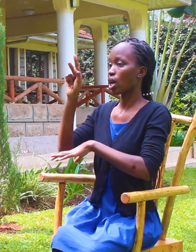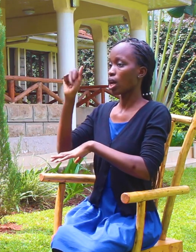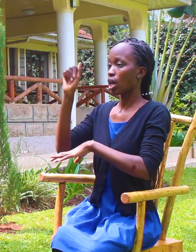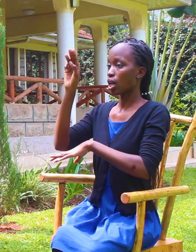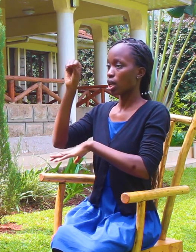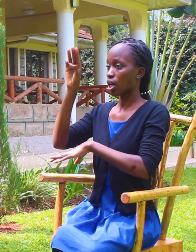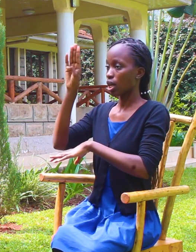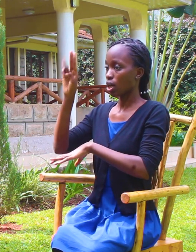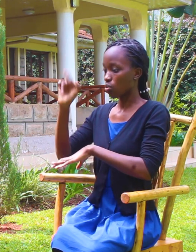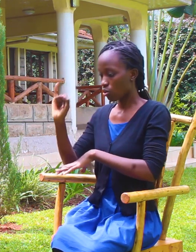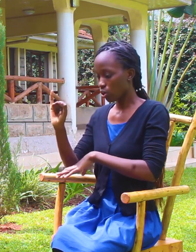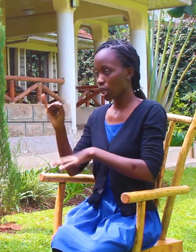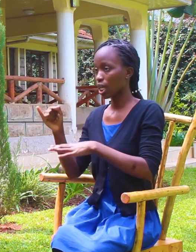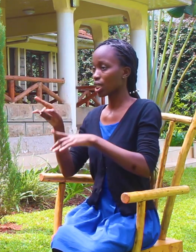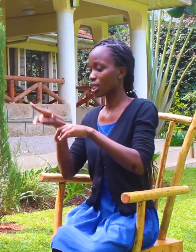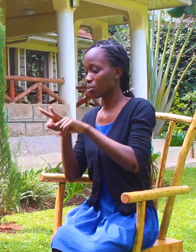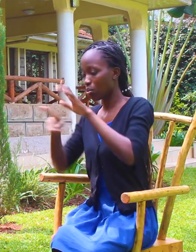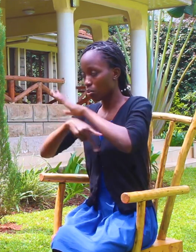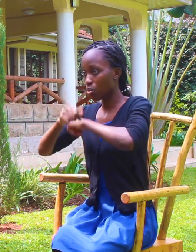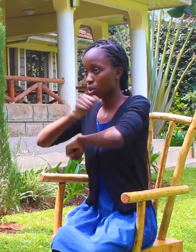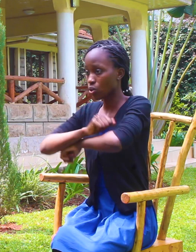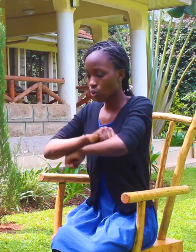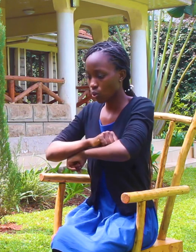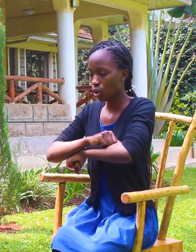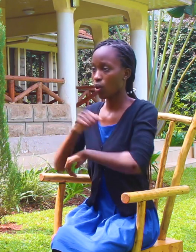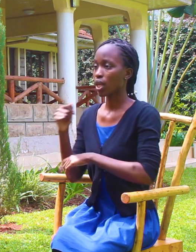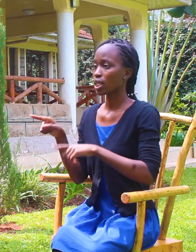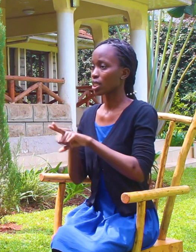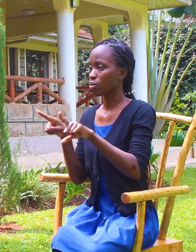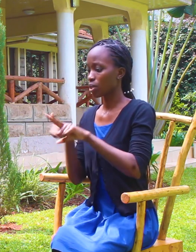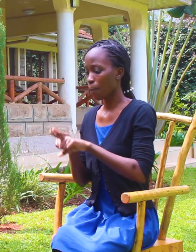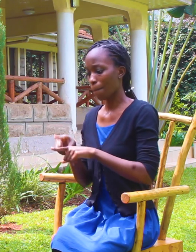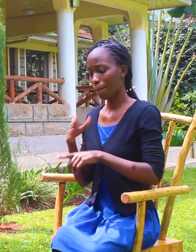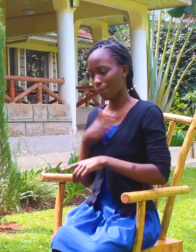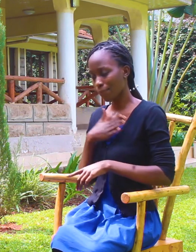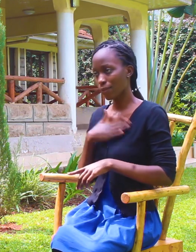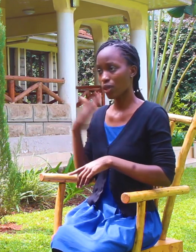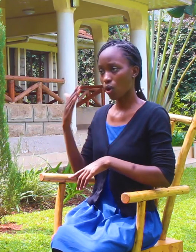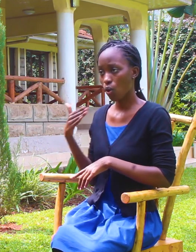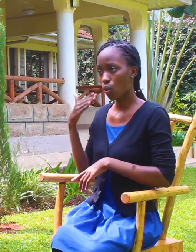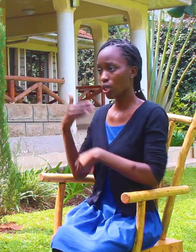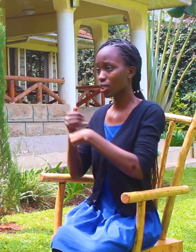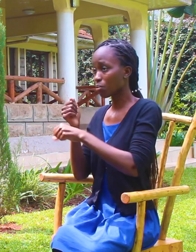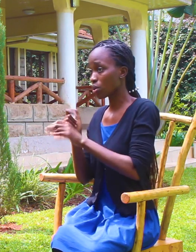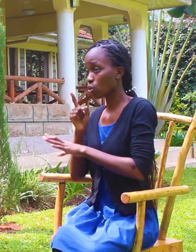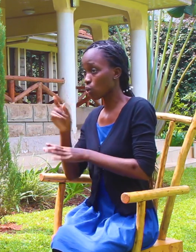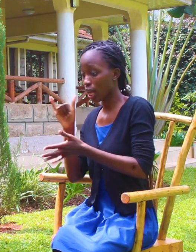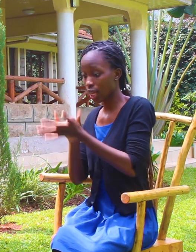was also integrated. But all along, I am the one who made sure that her hearing aid was